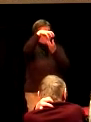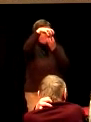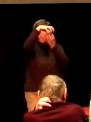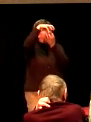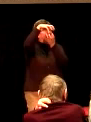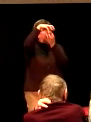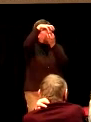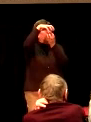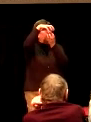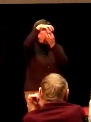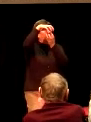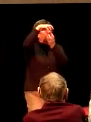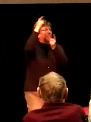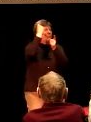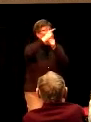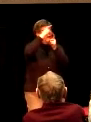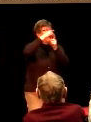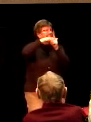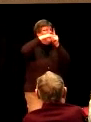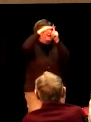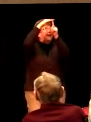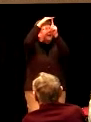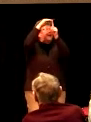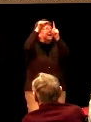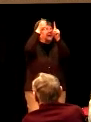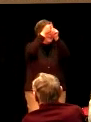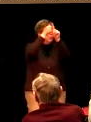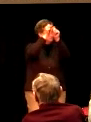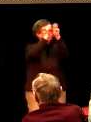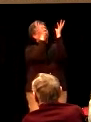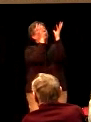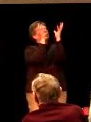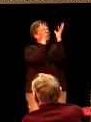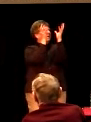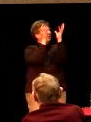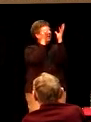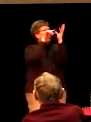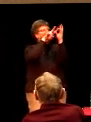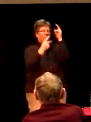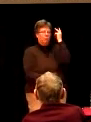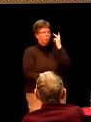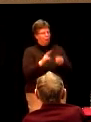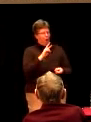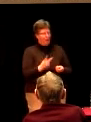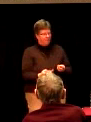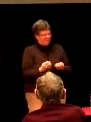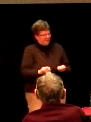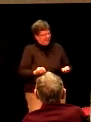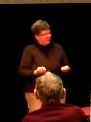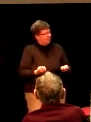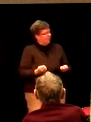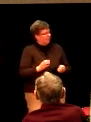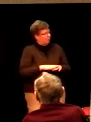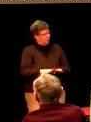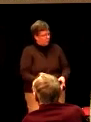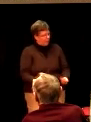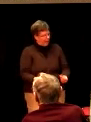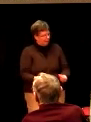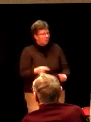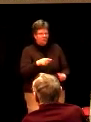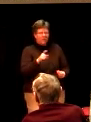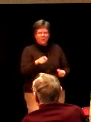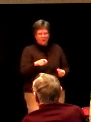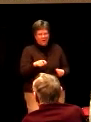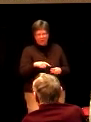drop out, and your delicate instruments would drop to the ground. Usually you only had to